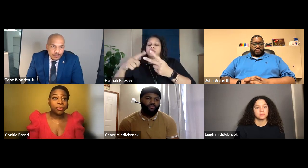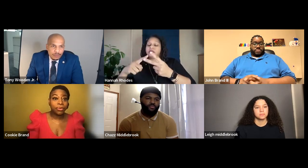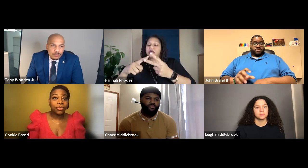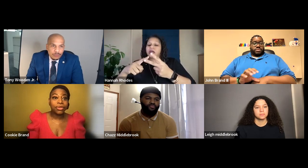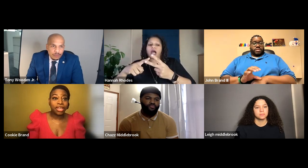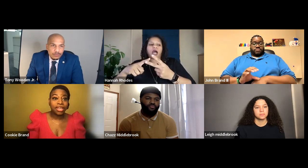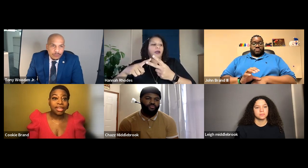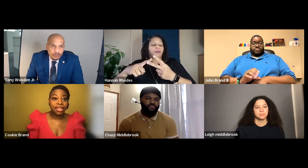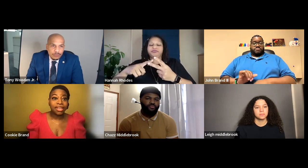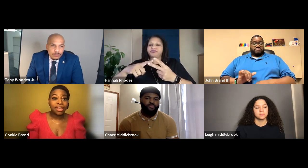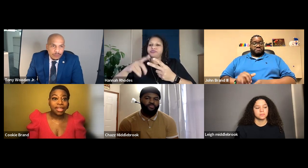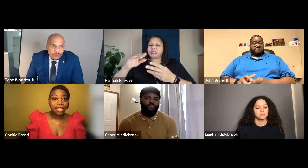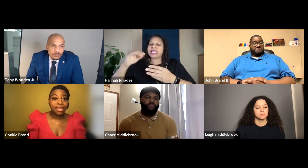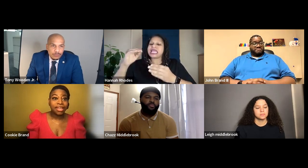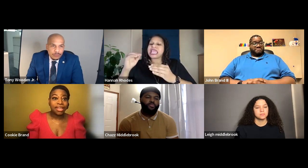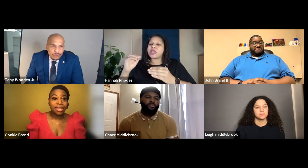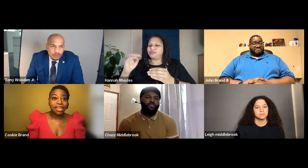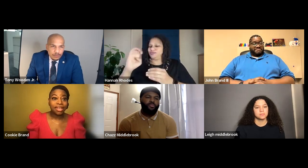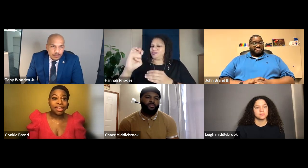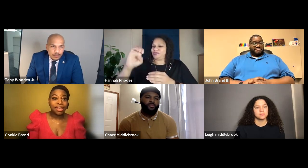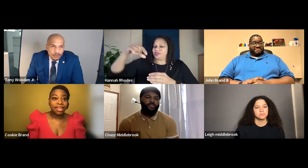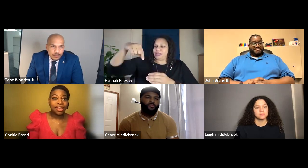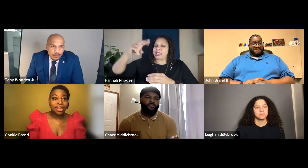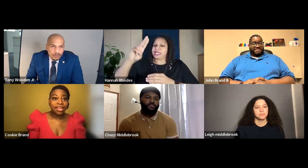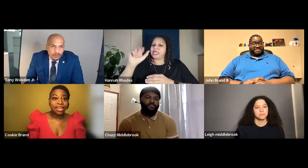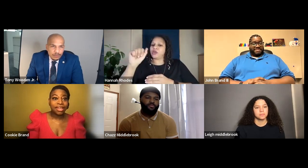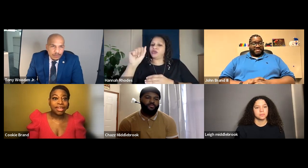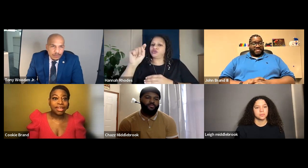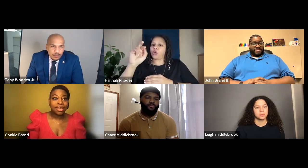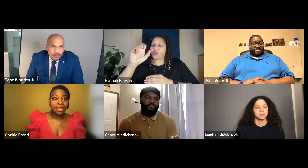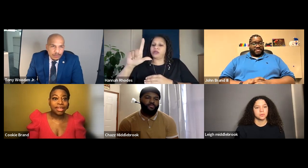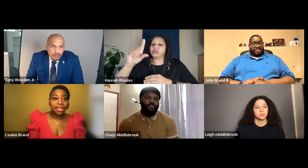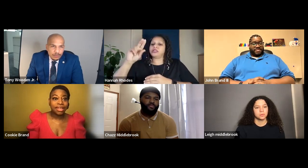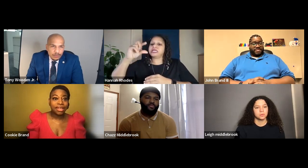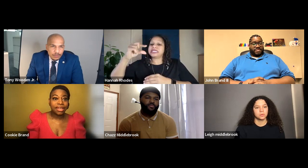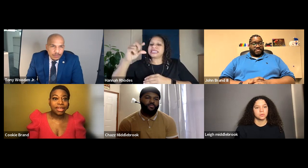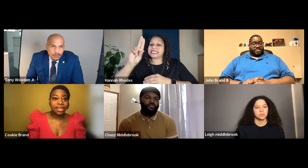Cameroon area specifically, and there's other areas.